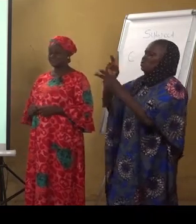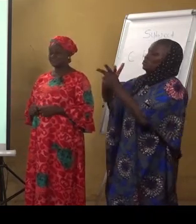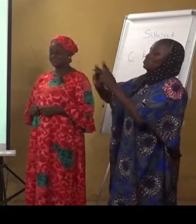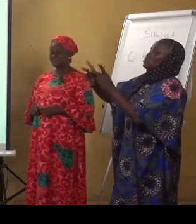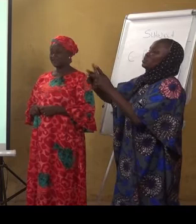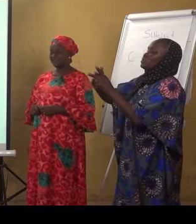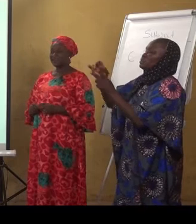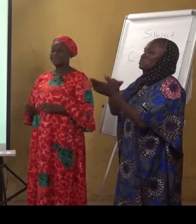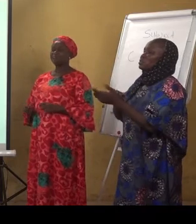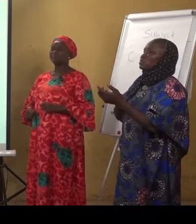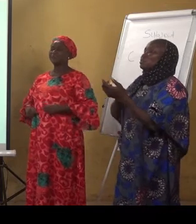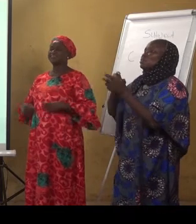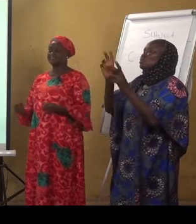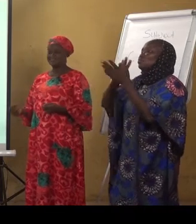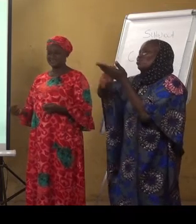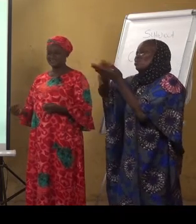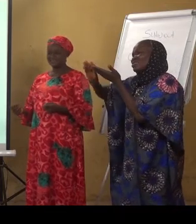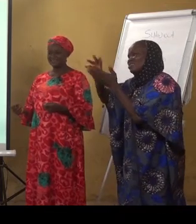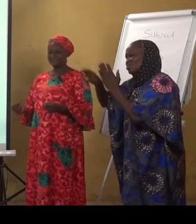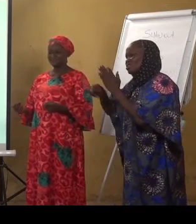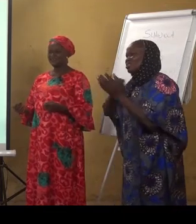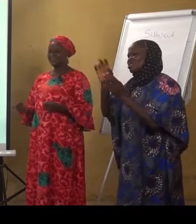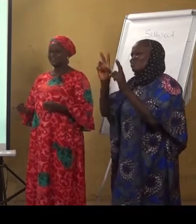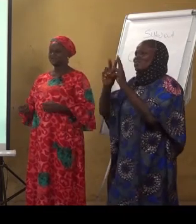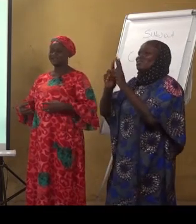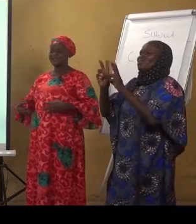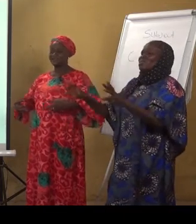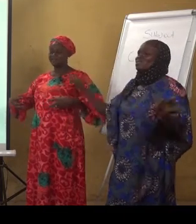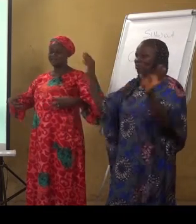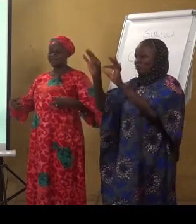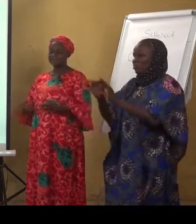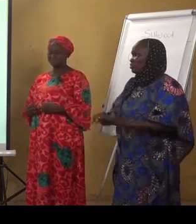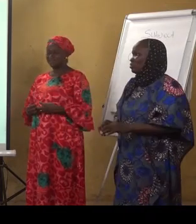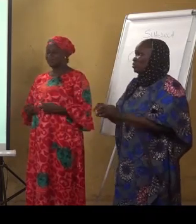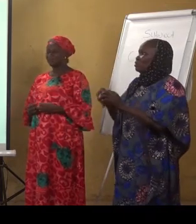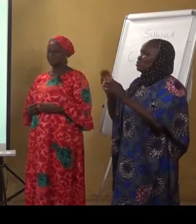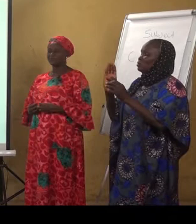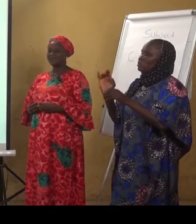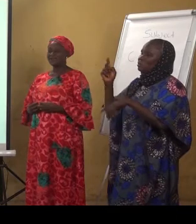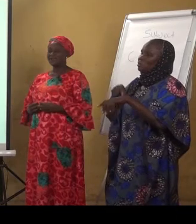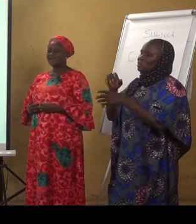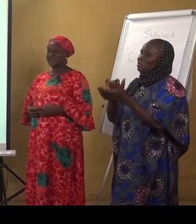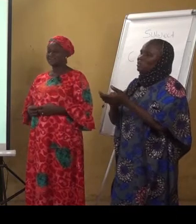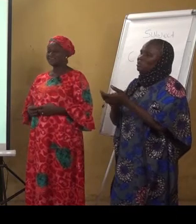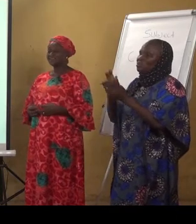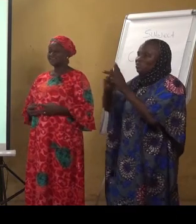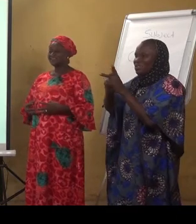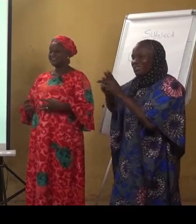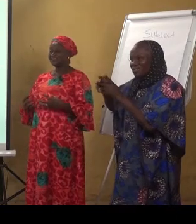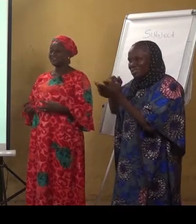very important. By the time you practice it, you know, it will become part and parcel of you.